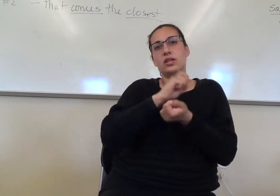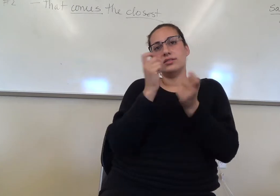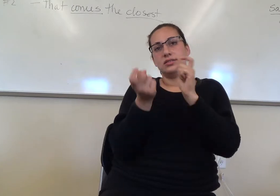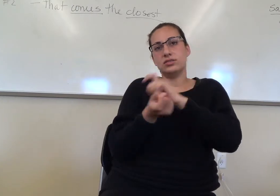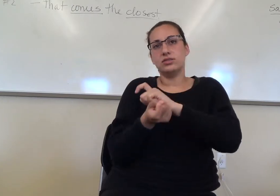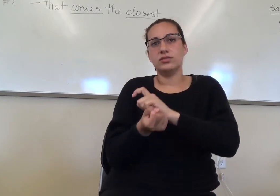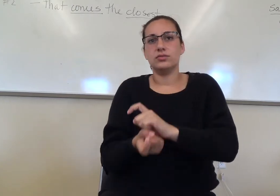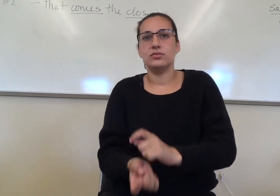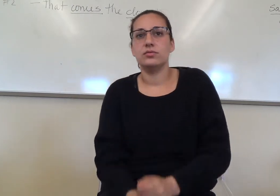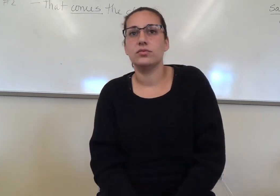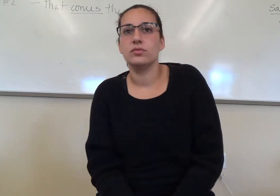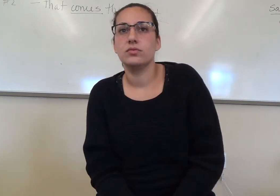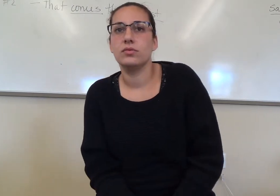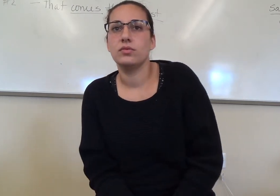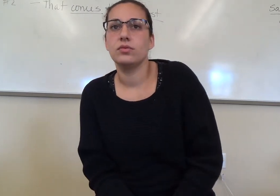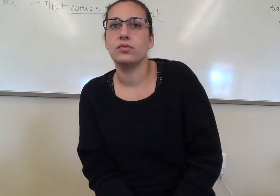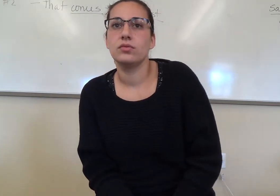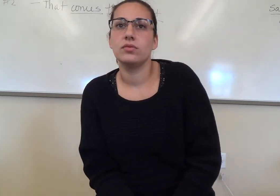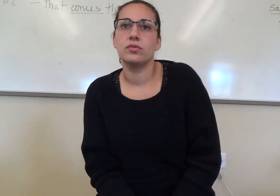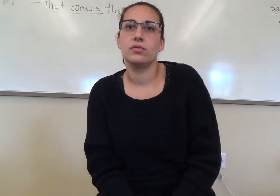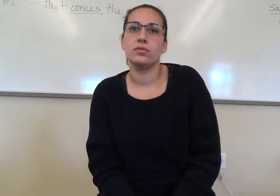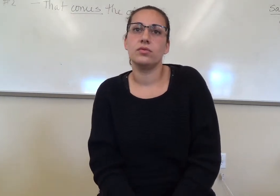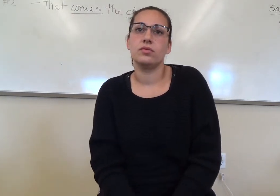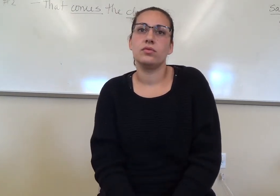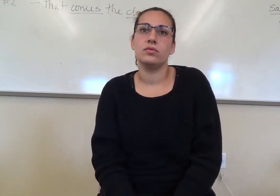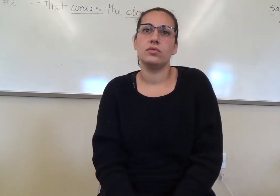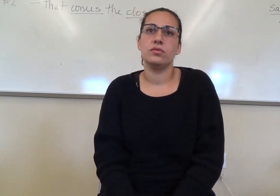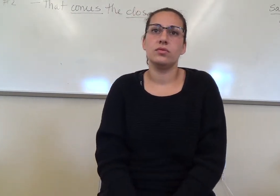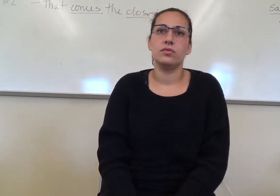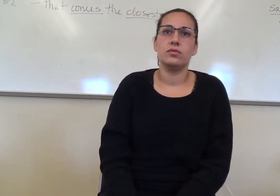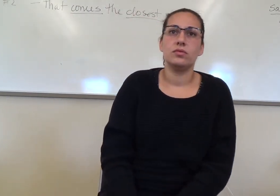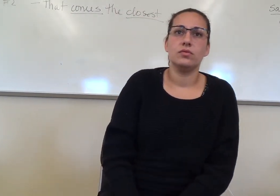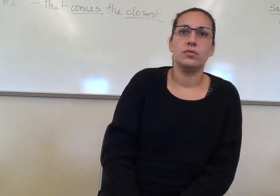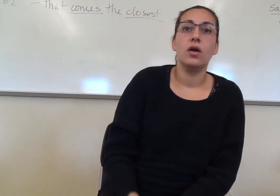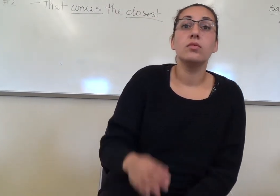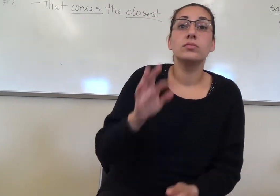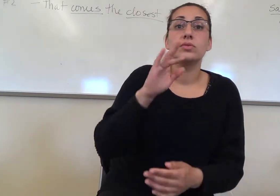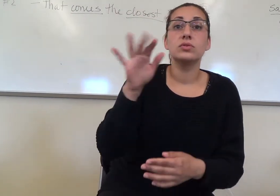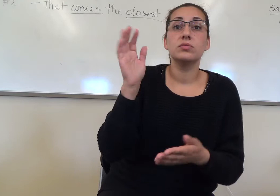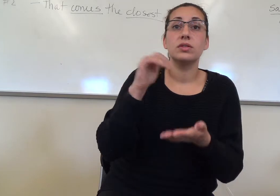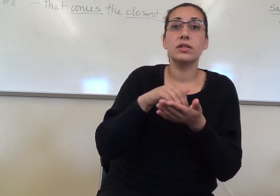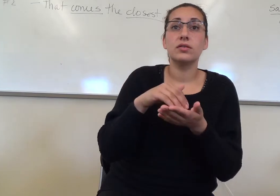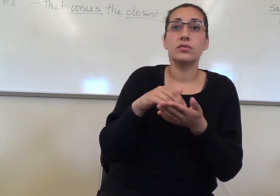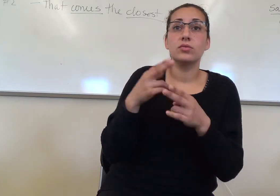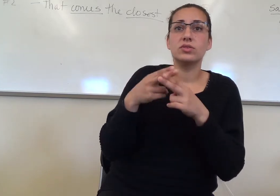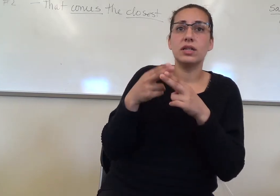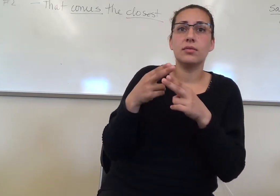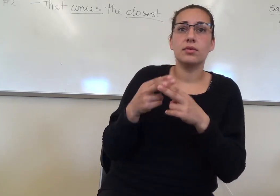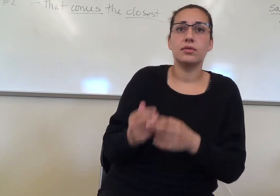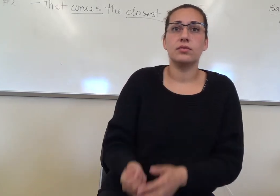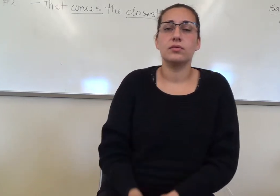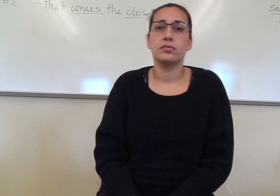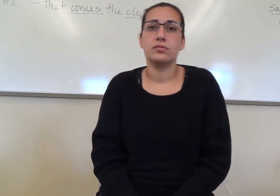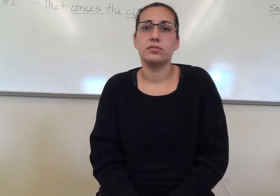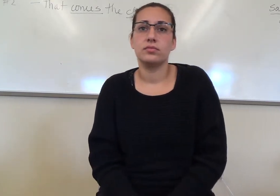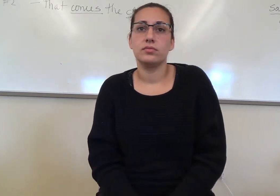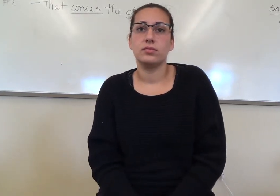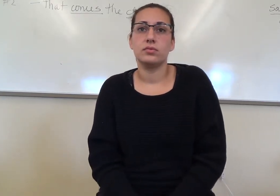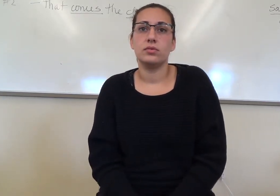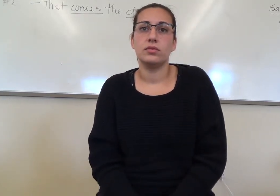the sense that it's saying this happened and then this happened. So we got two things. Let's try to make